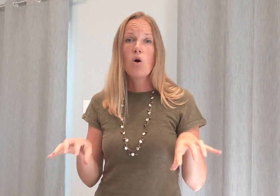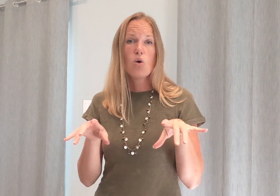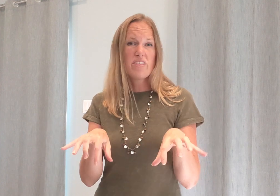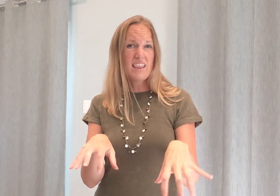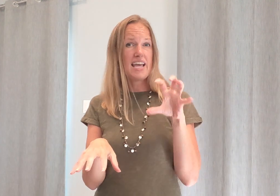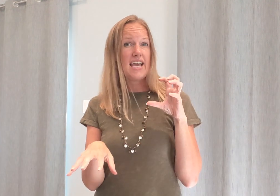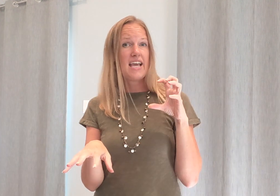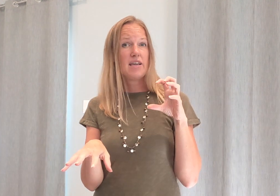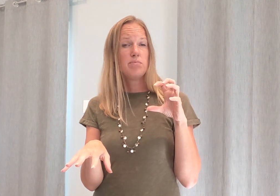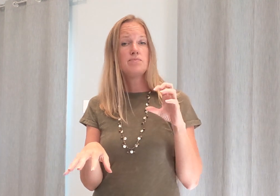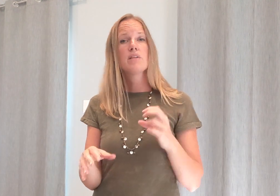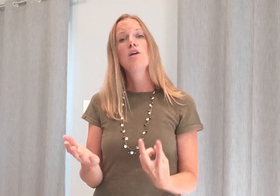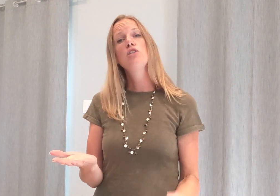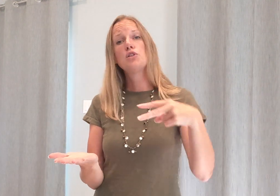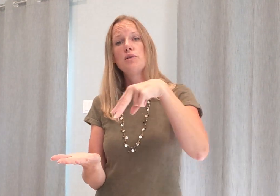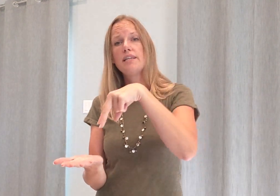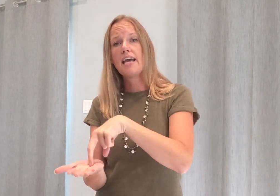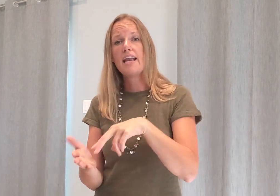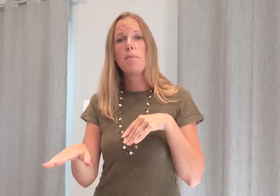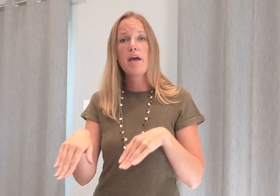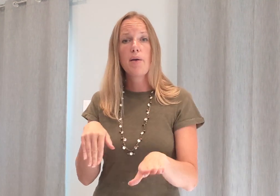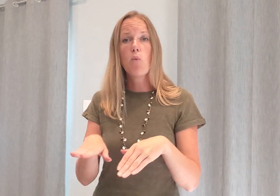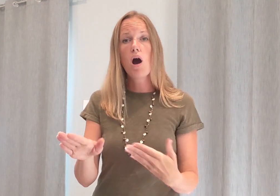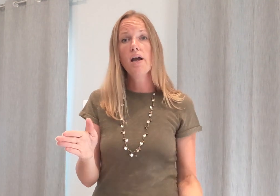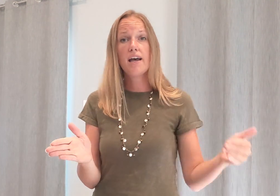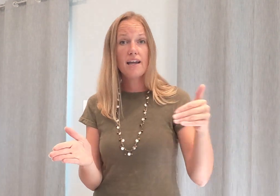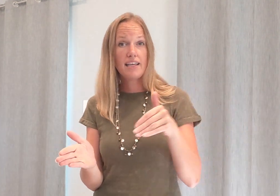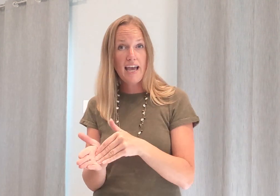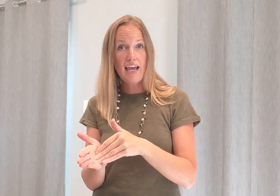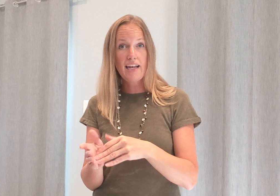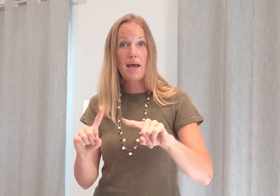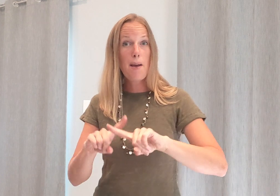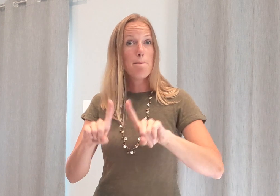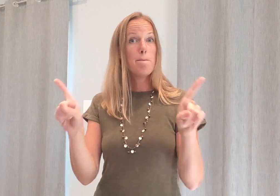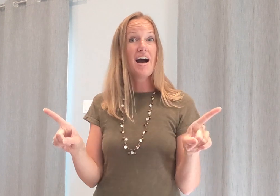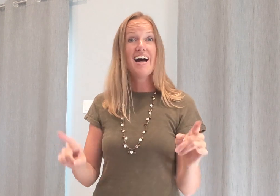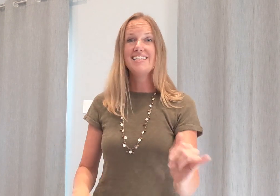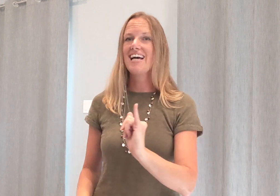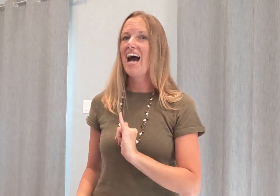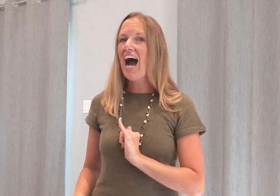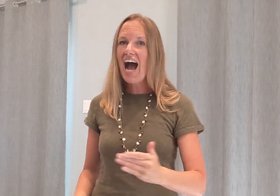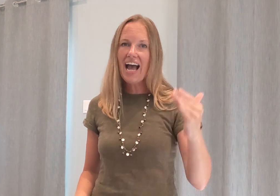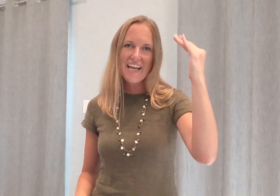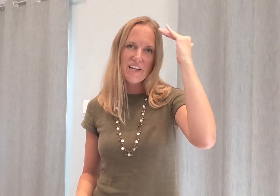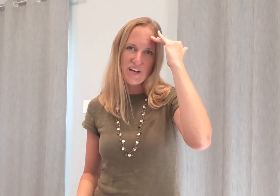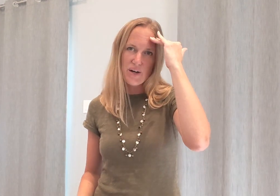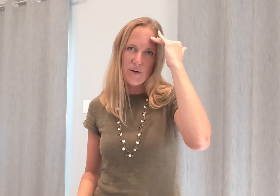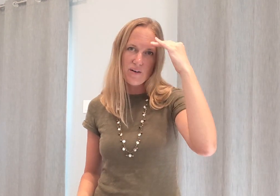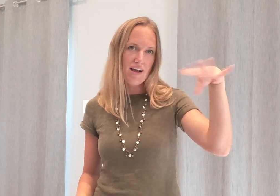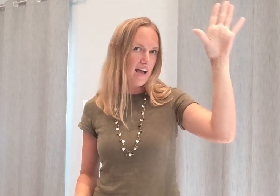or the lame to get up and walk again, but I know